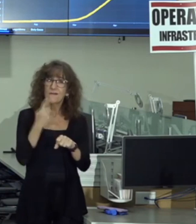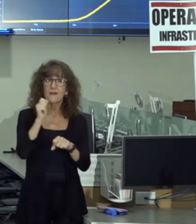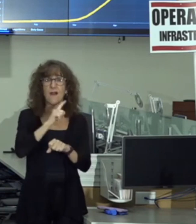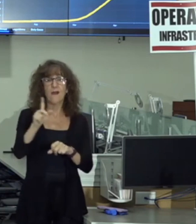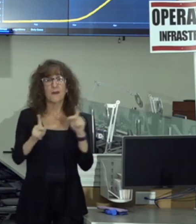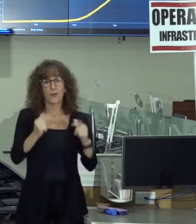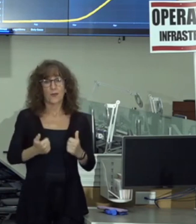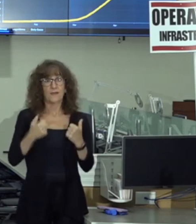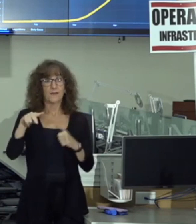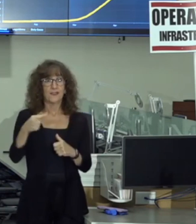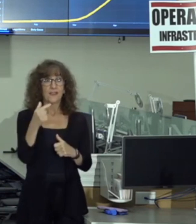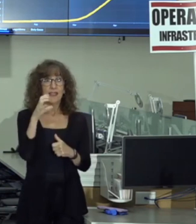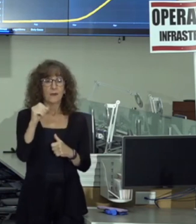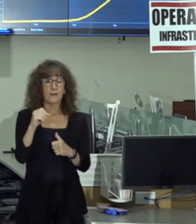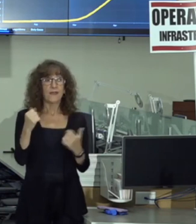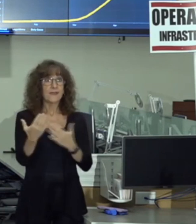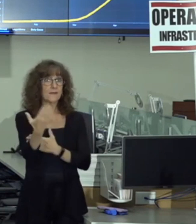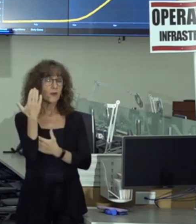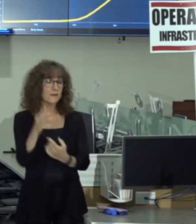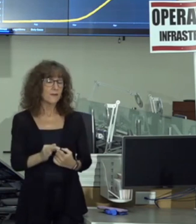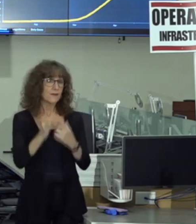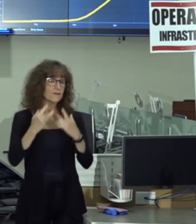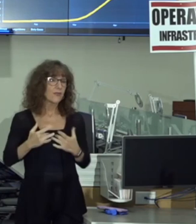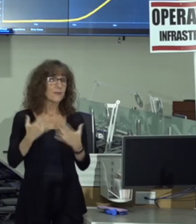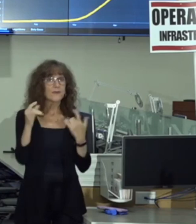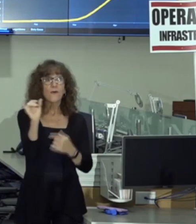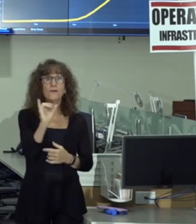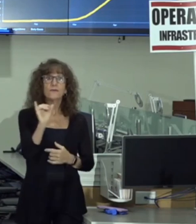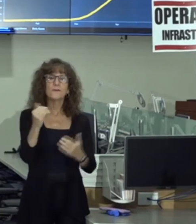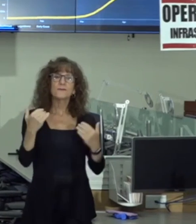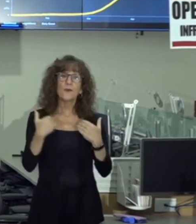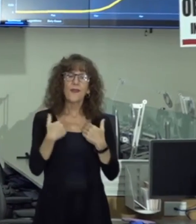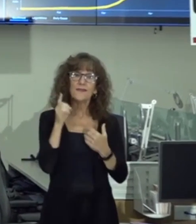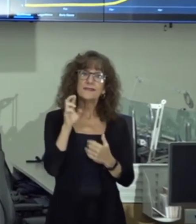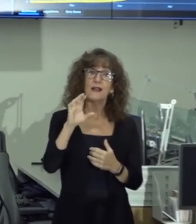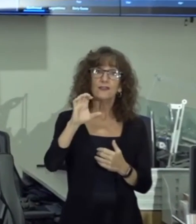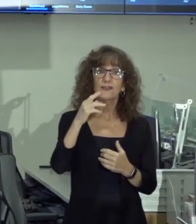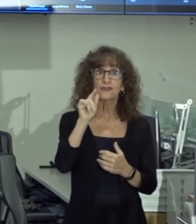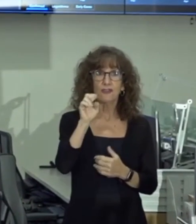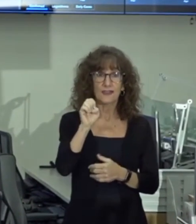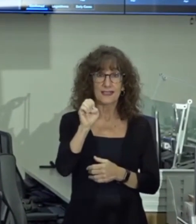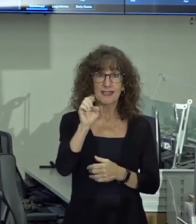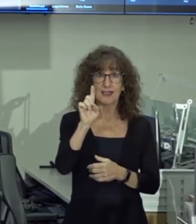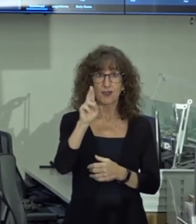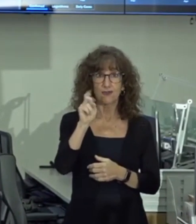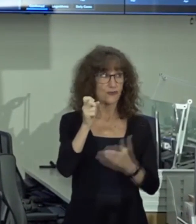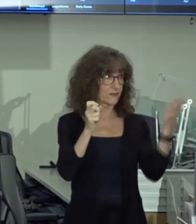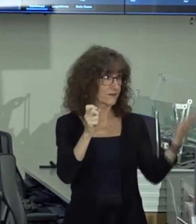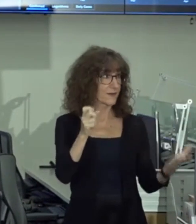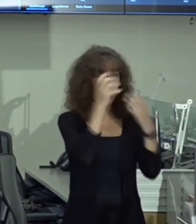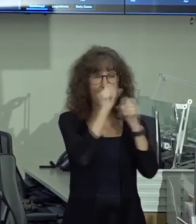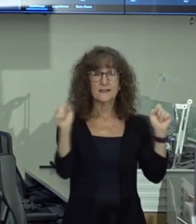all Prince Georgians. This morning I am especially delighted as well to have Dr. Charlene Dukes, who is president of